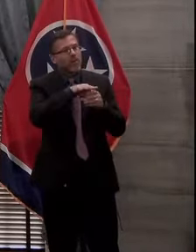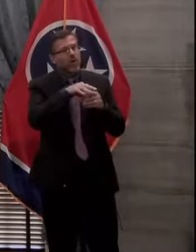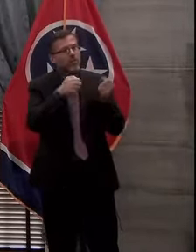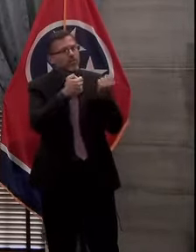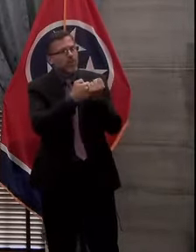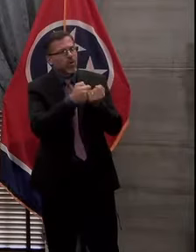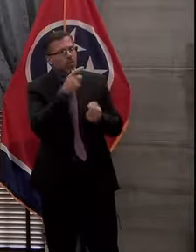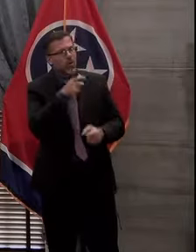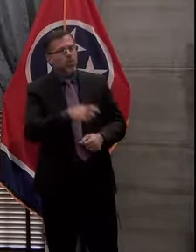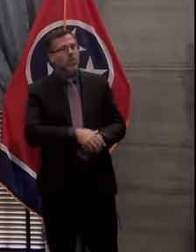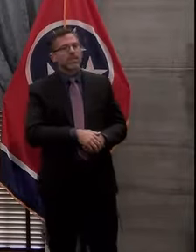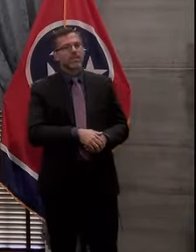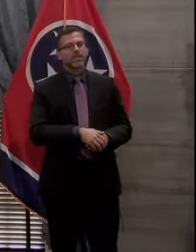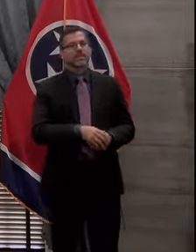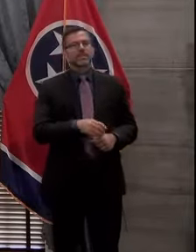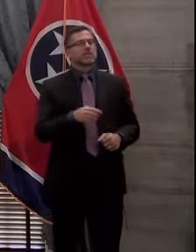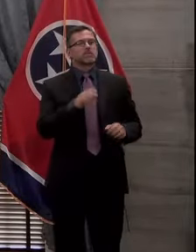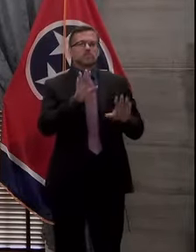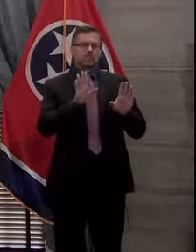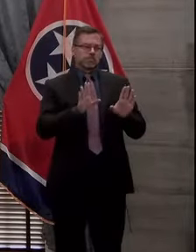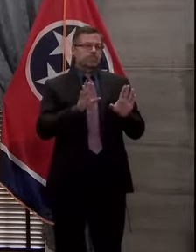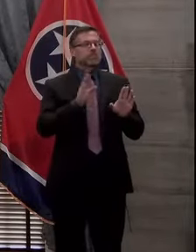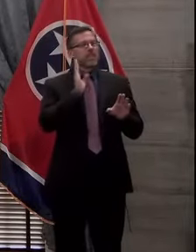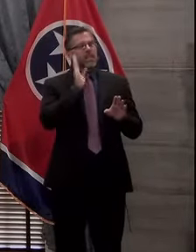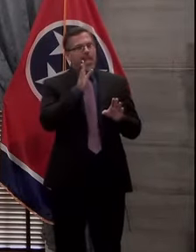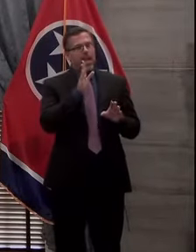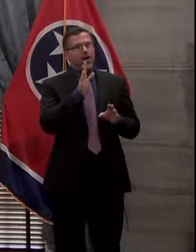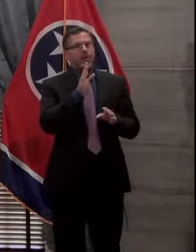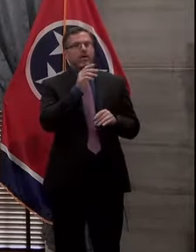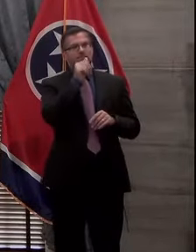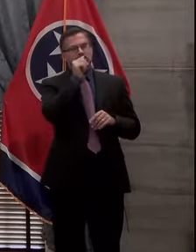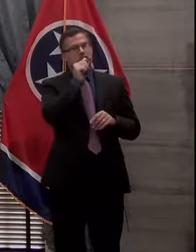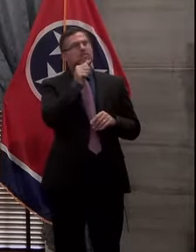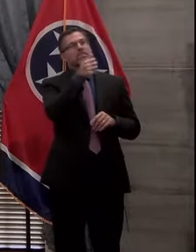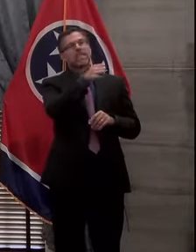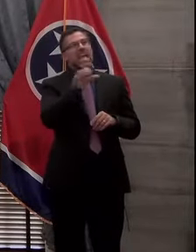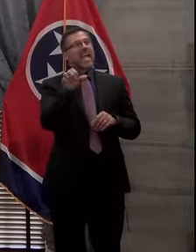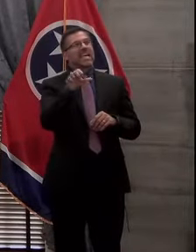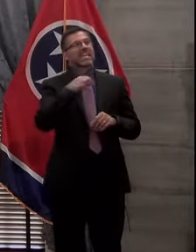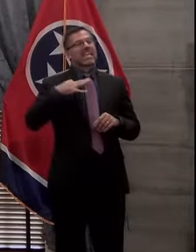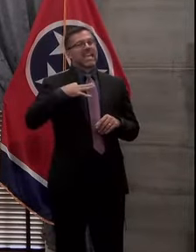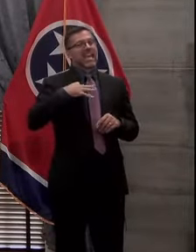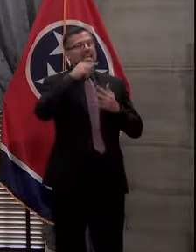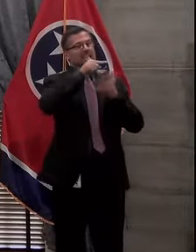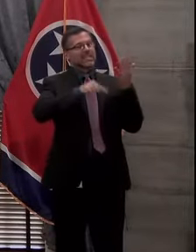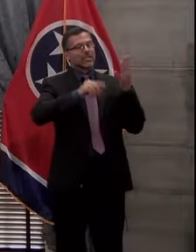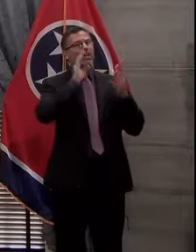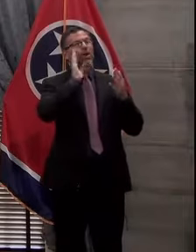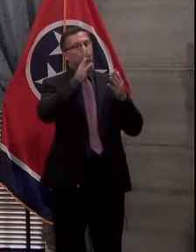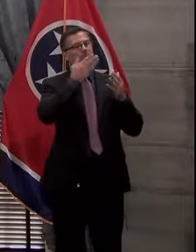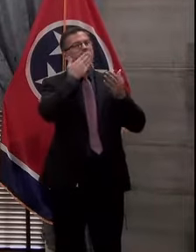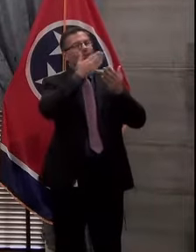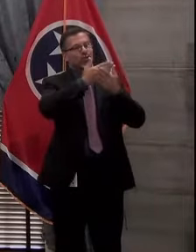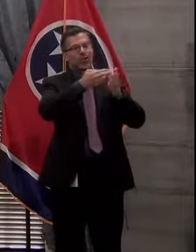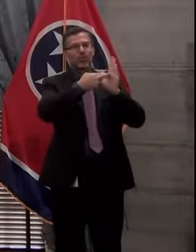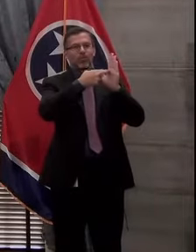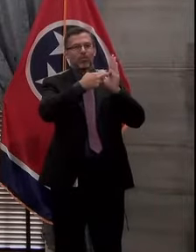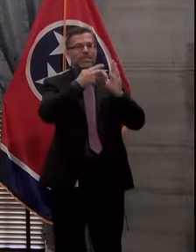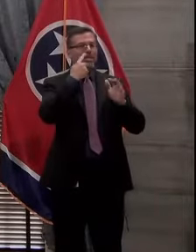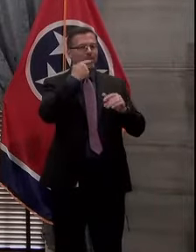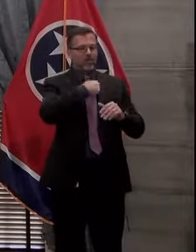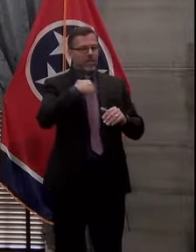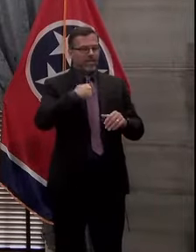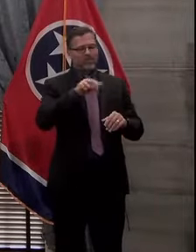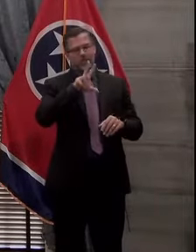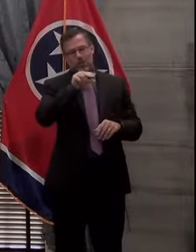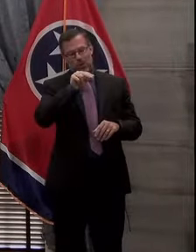I will just say that I'm certain that any number of candidates will be good representatives for us. So no,